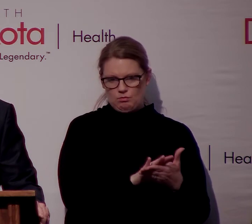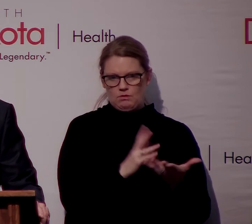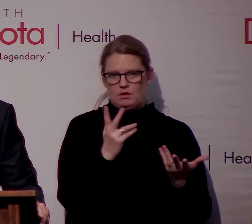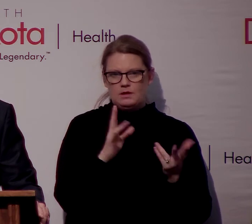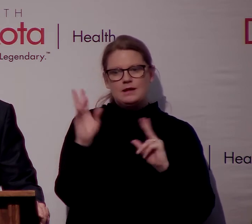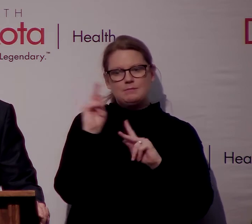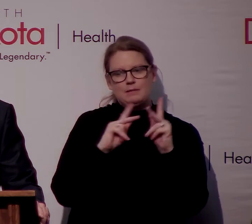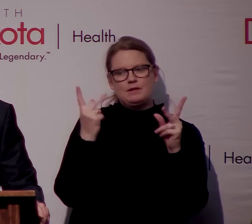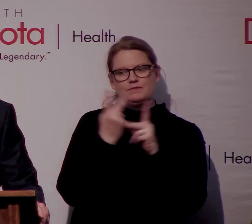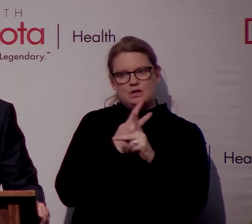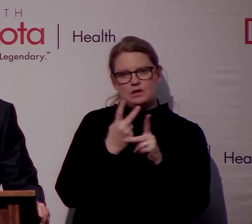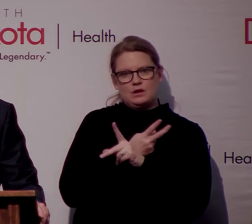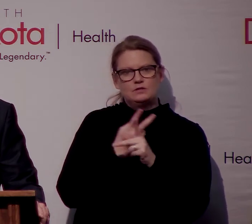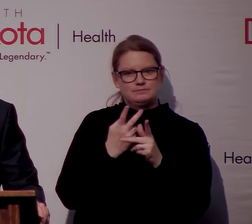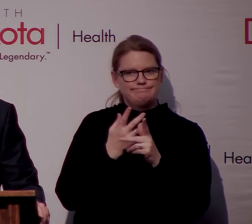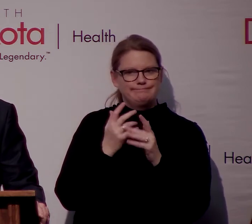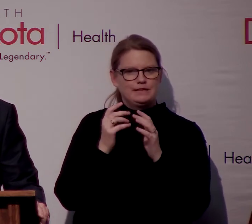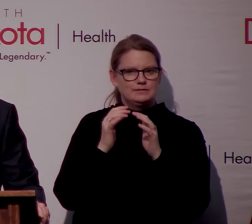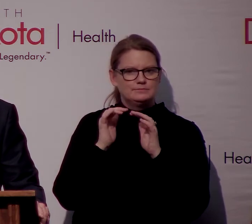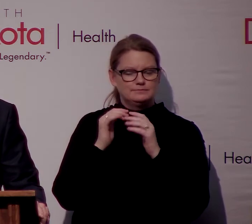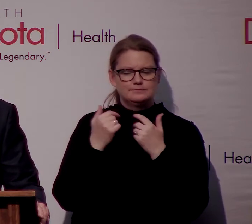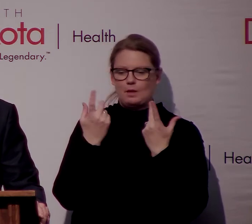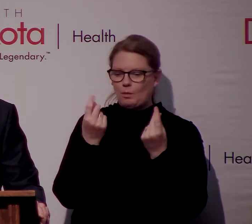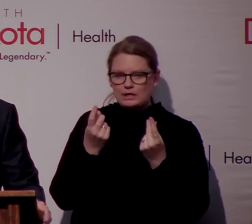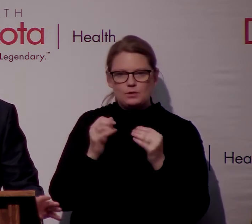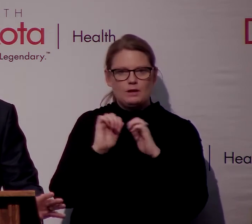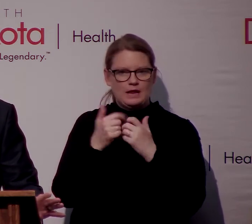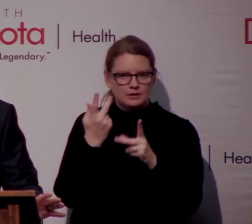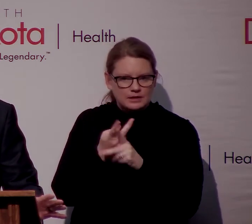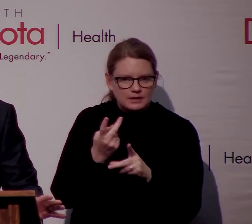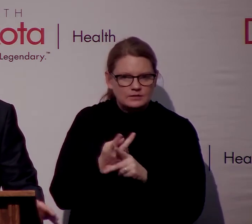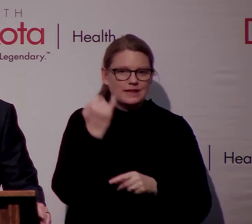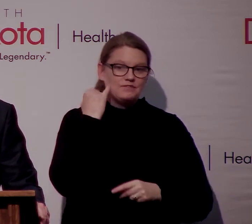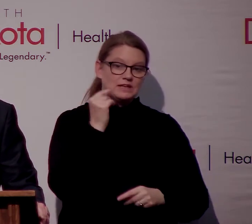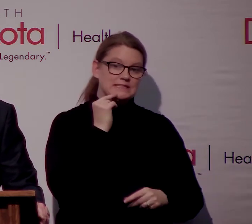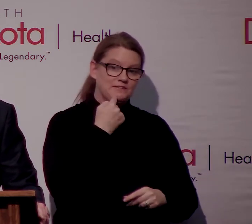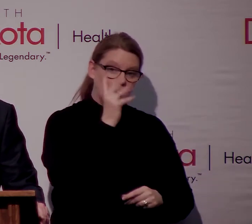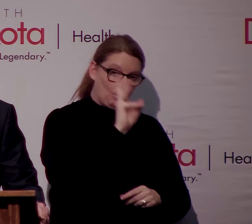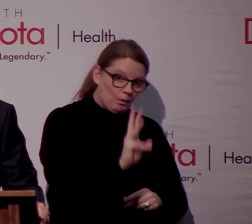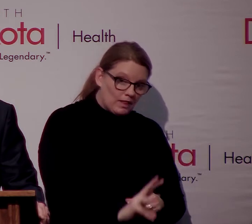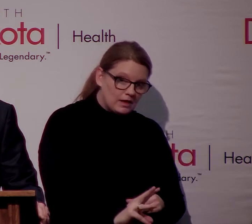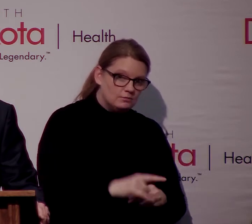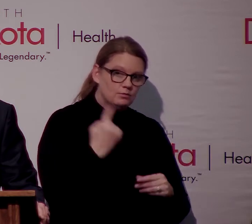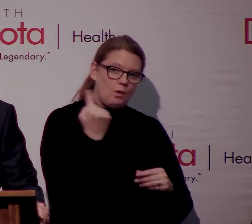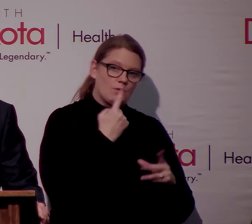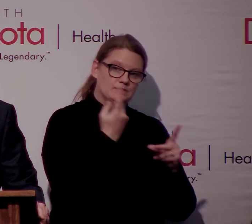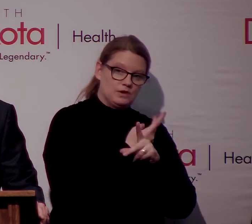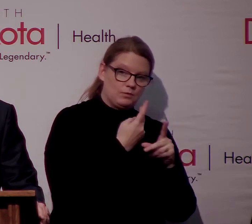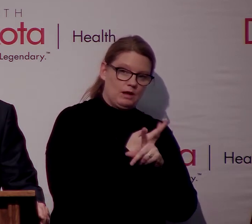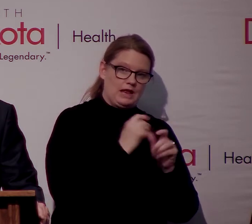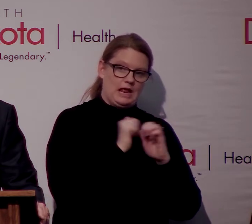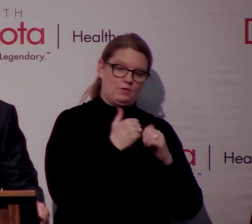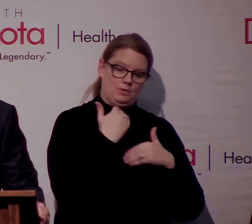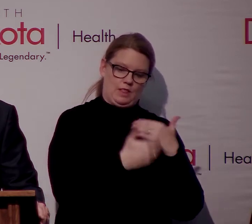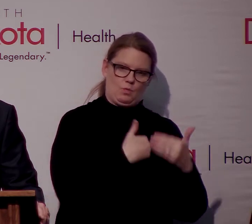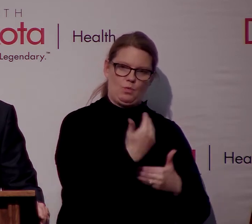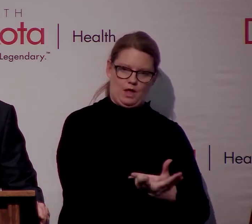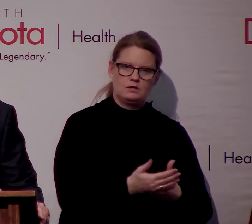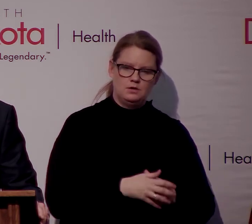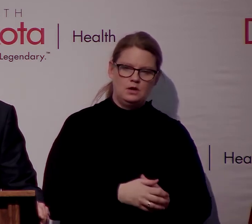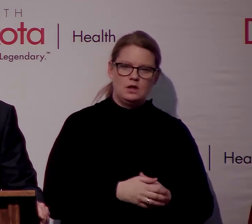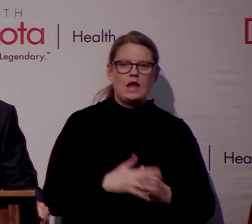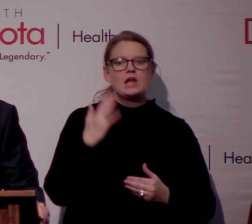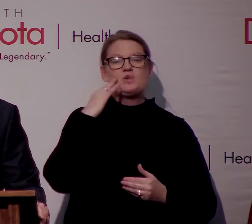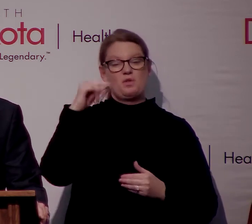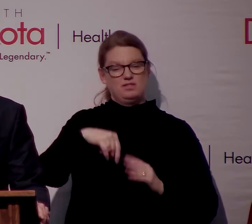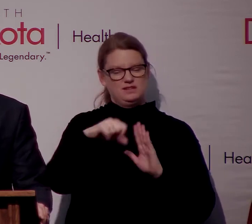to manage and get it done. When we've got severe weather events, we always figure out a way to get through that. And I know that our state will